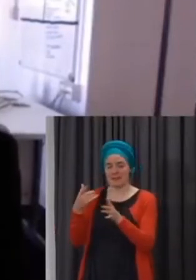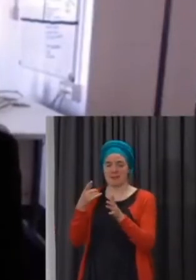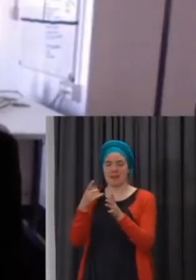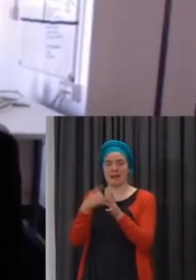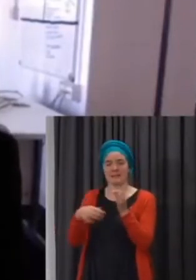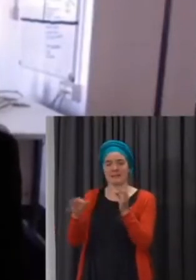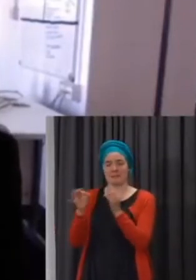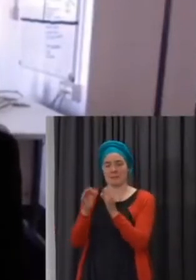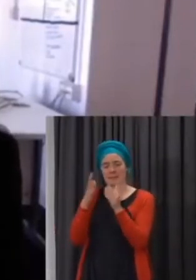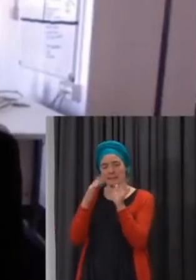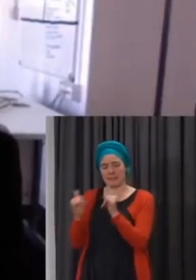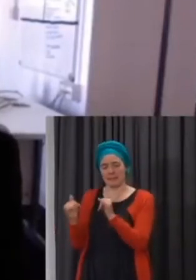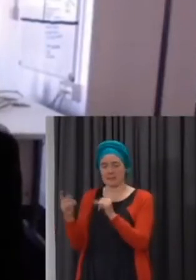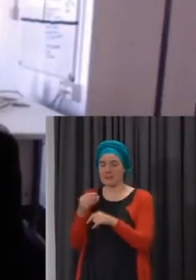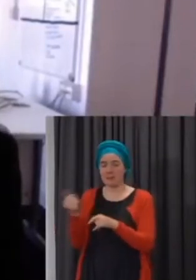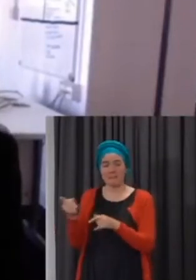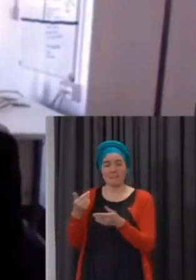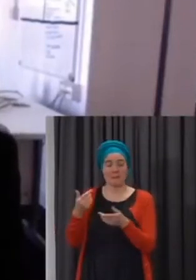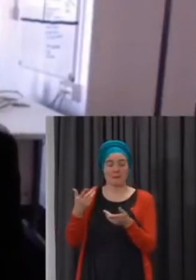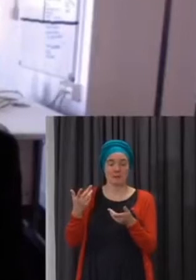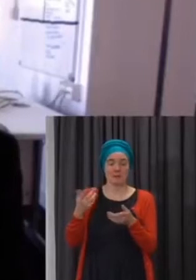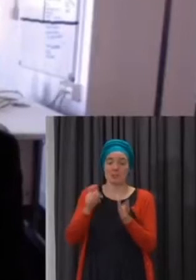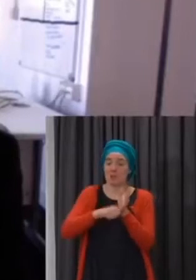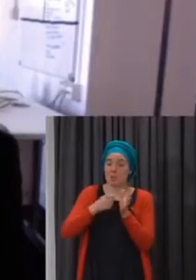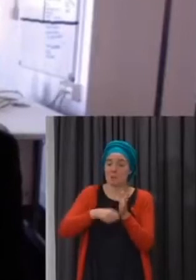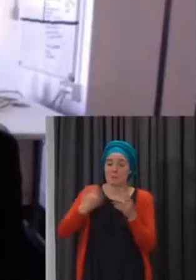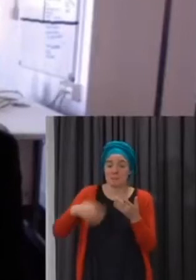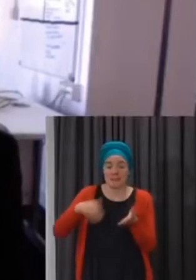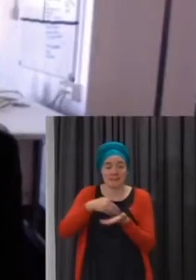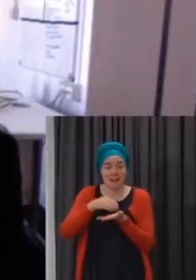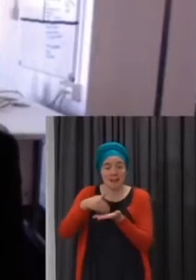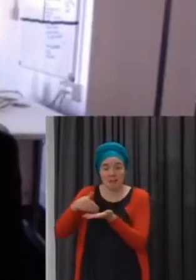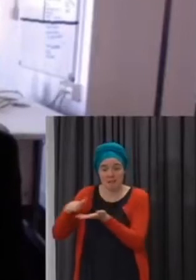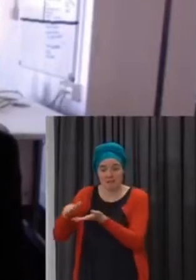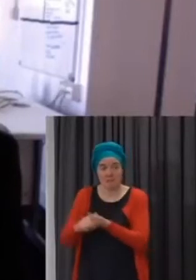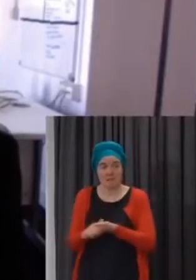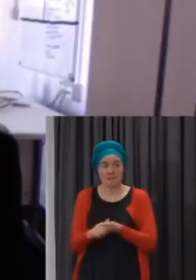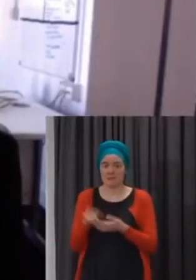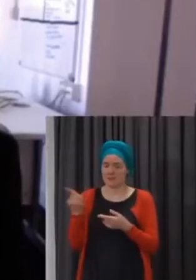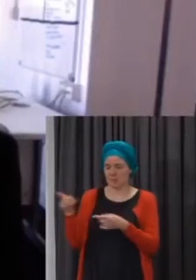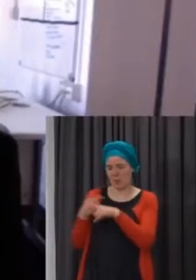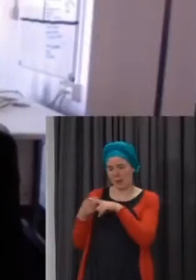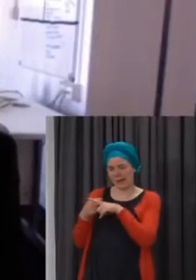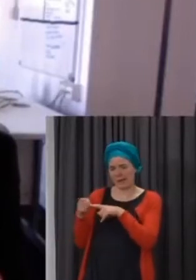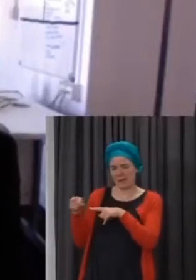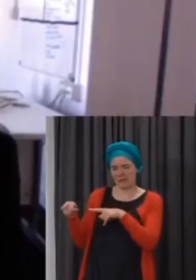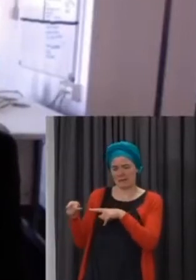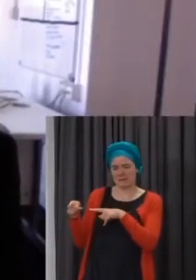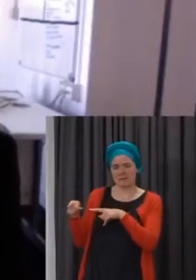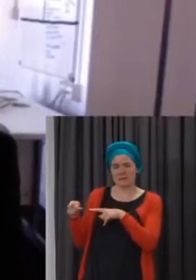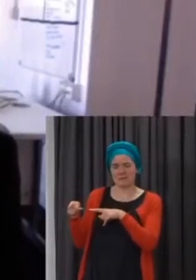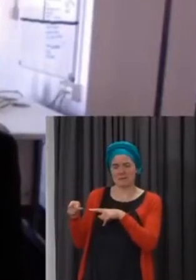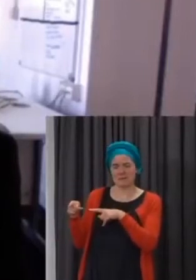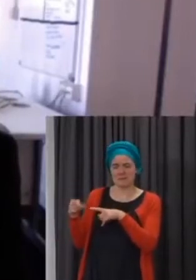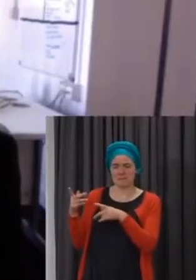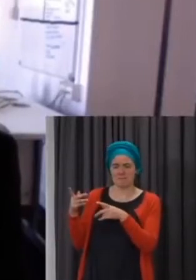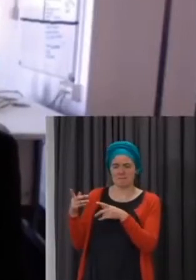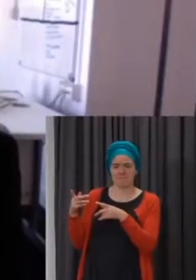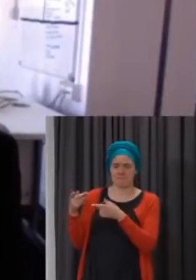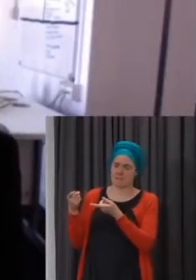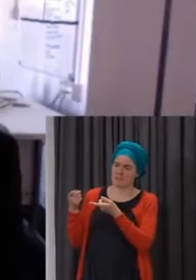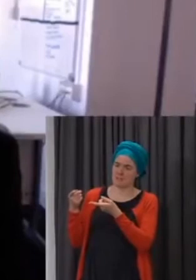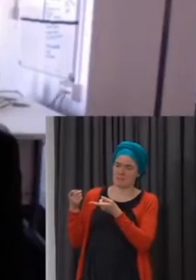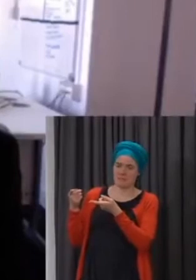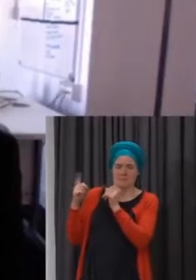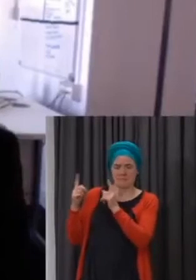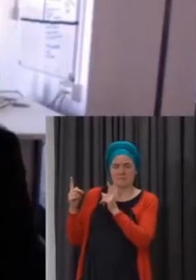chains? There were words of caution yesterday from the NHS's medical director in England about buying those if you're a member of the public. What's the